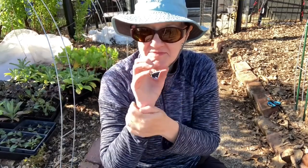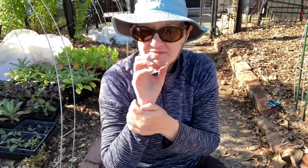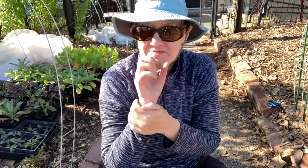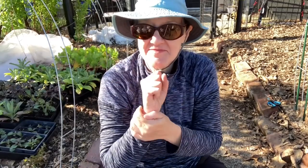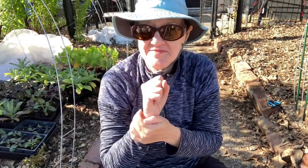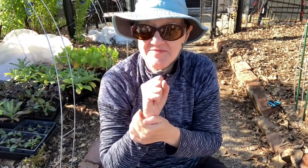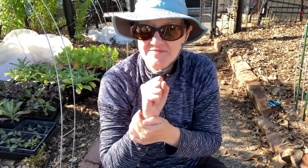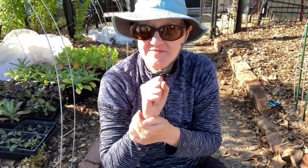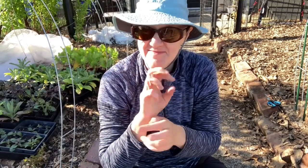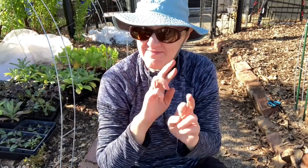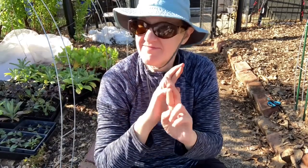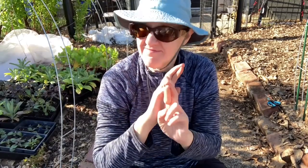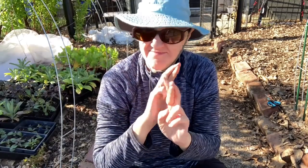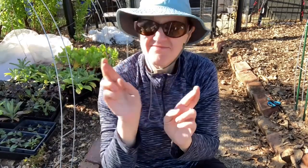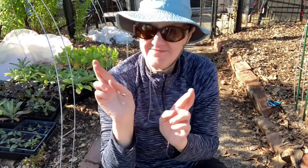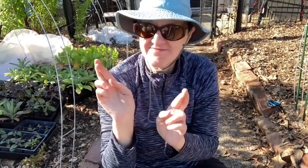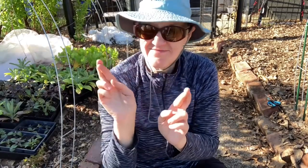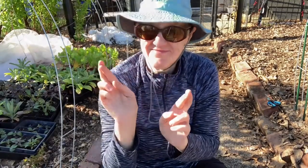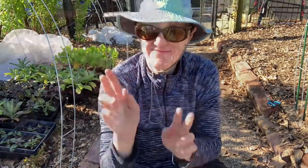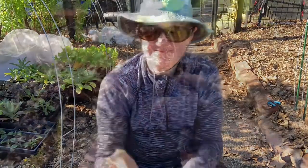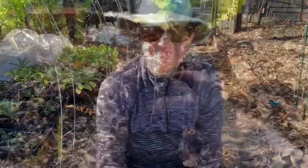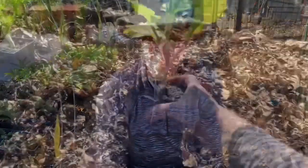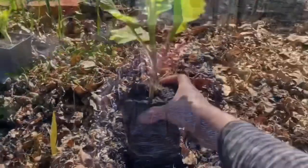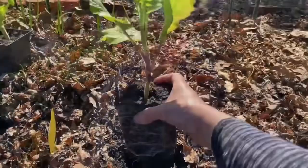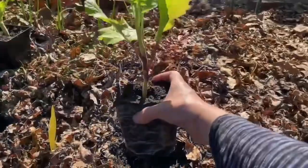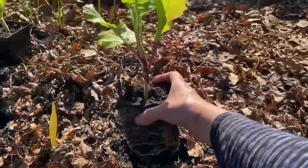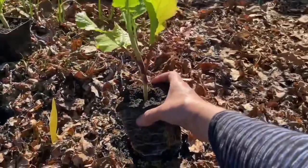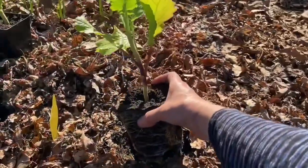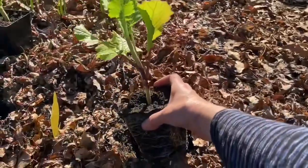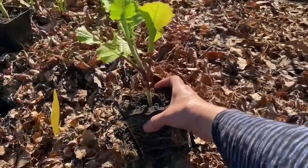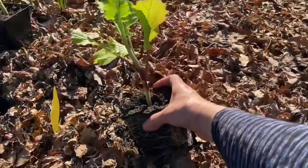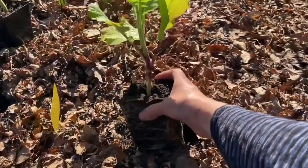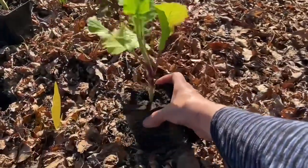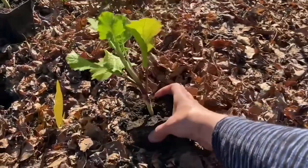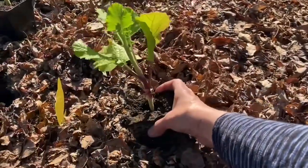So these are already 8 weeks old and they're ready.